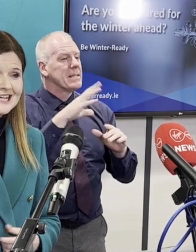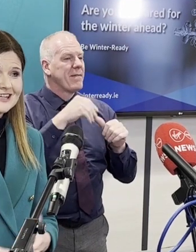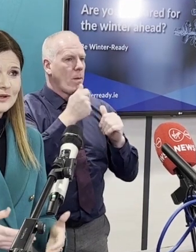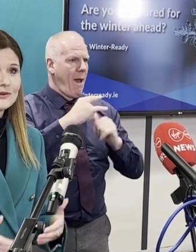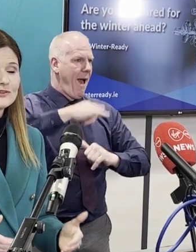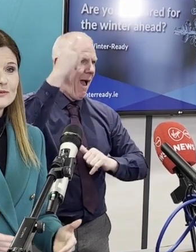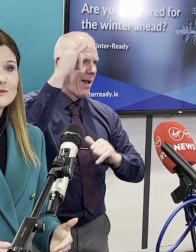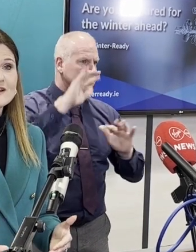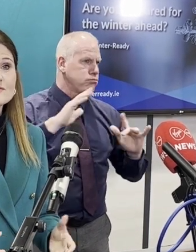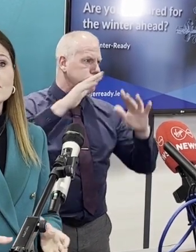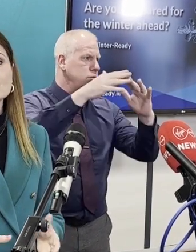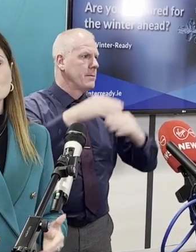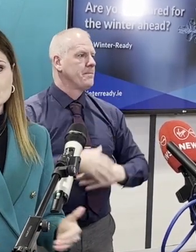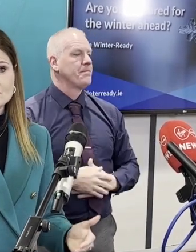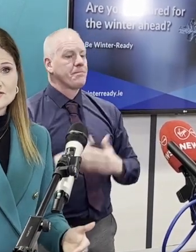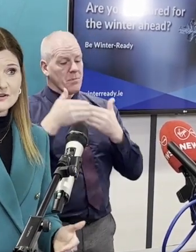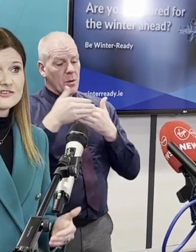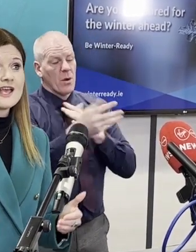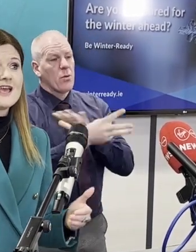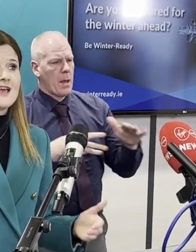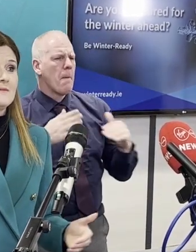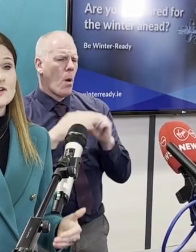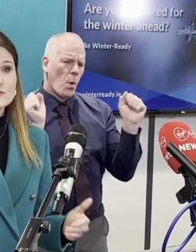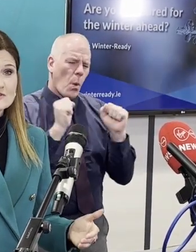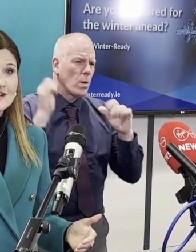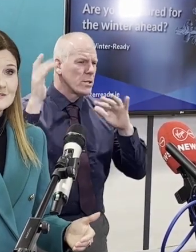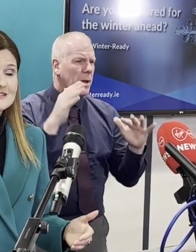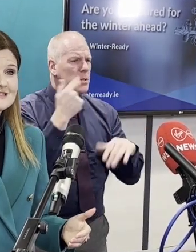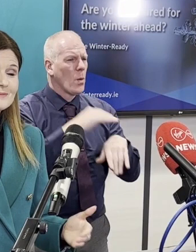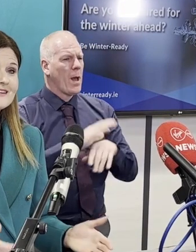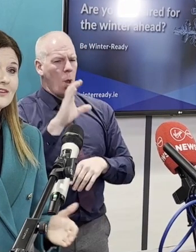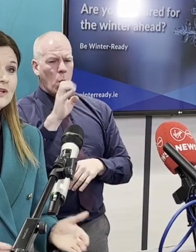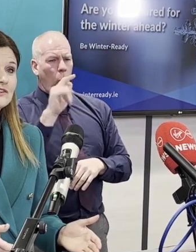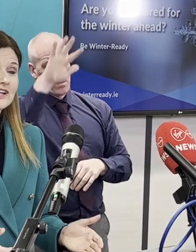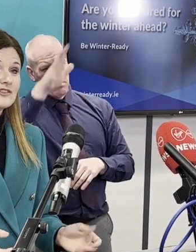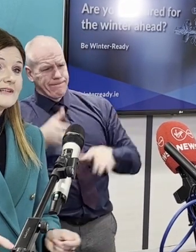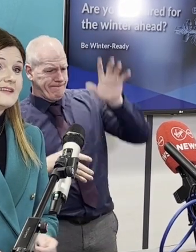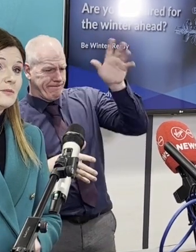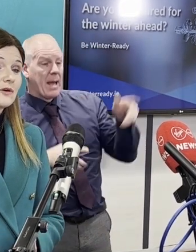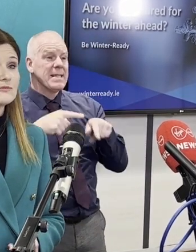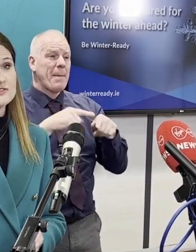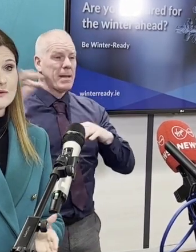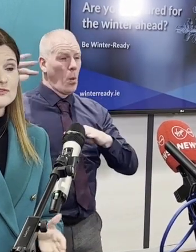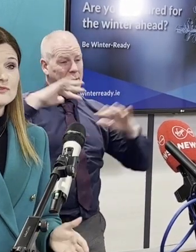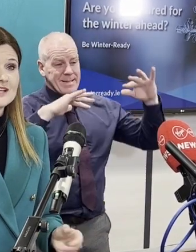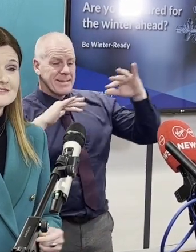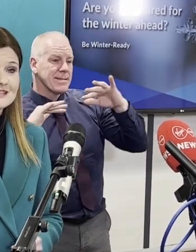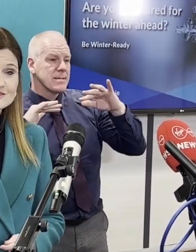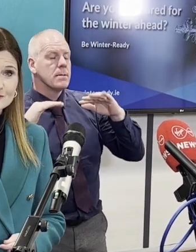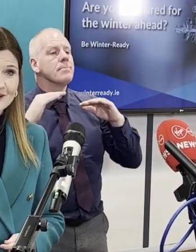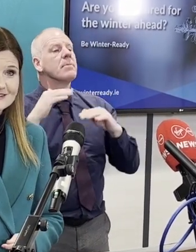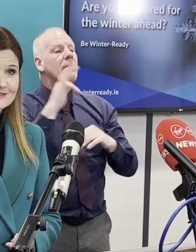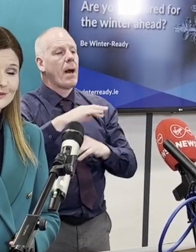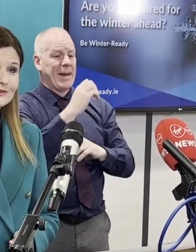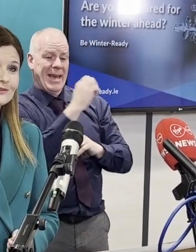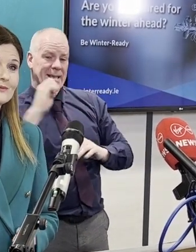ground. Then as we go through the week, we'll have further wintry showers in coastal counties. Depending on the wind direction, we'll see more showers moving into